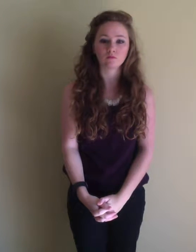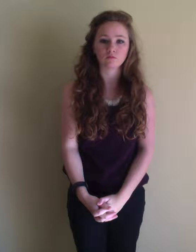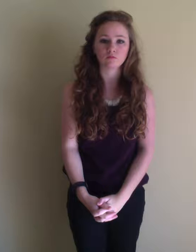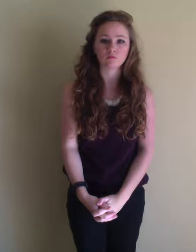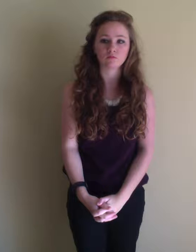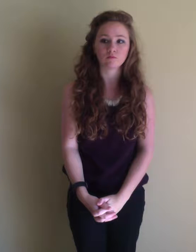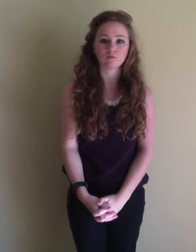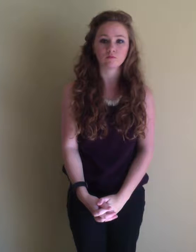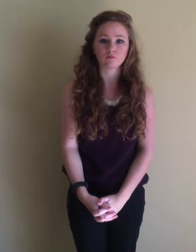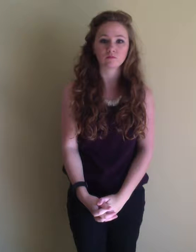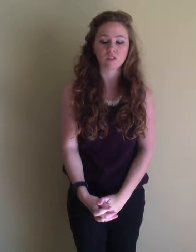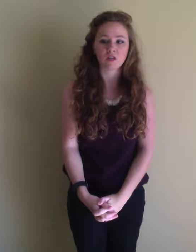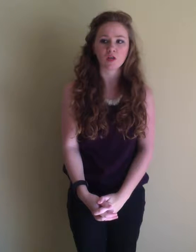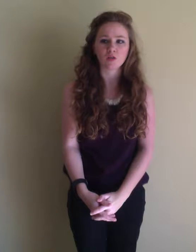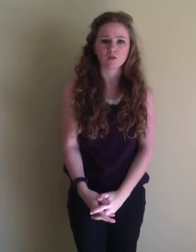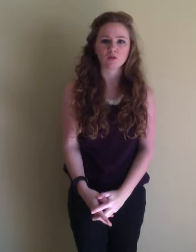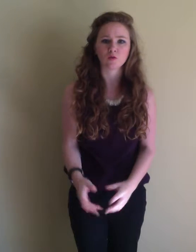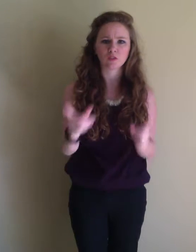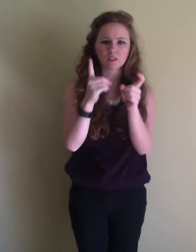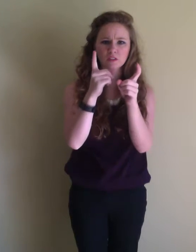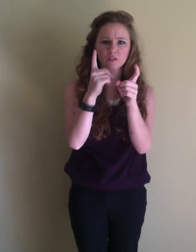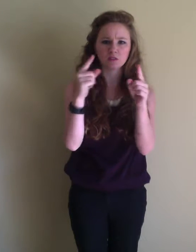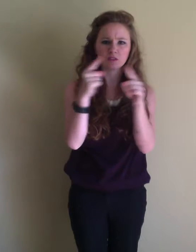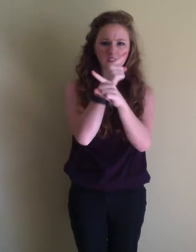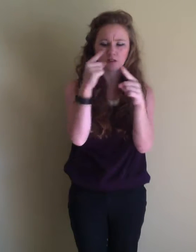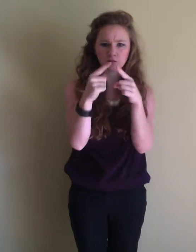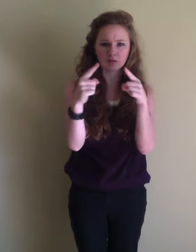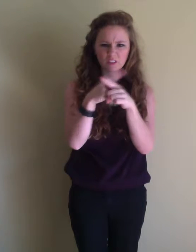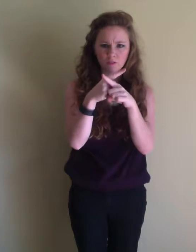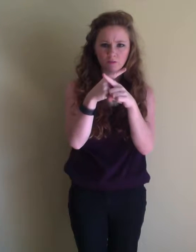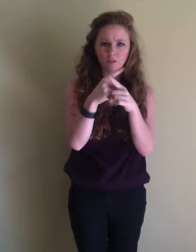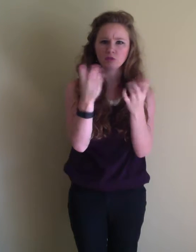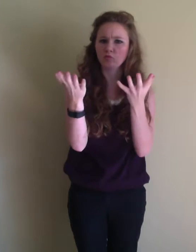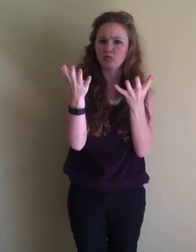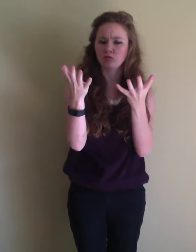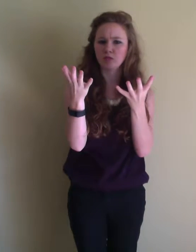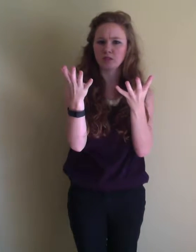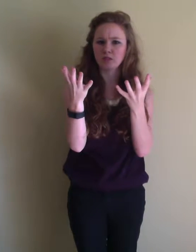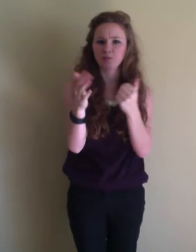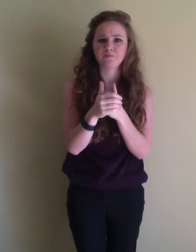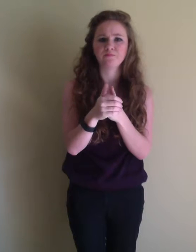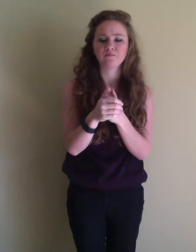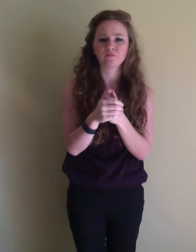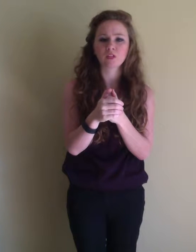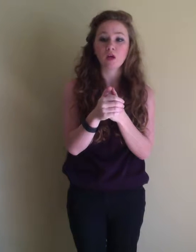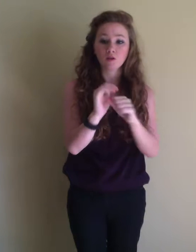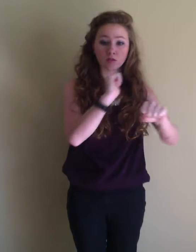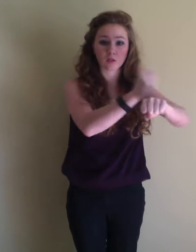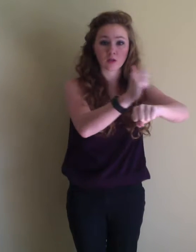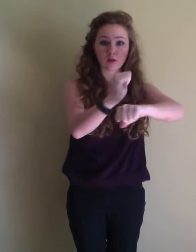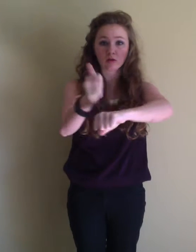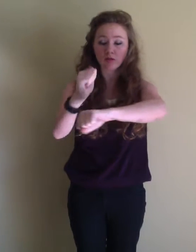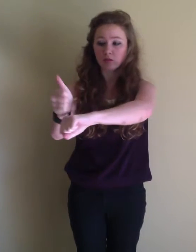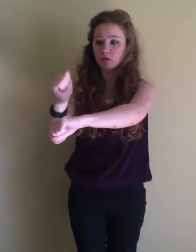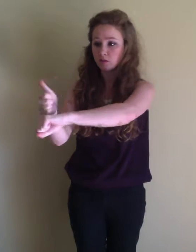Speaking of those conflicts, here we are, right? Colonists in 1763 started wanting to move west of the Appalachian Mountains,